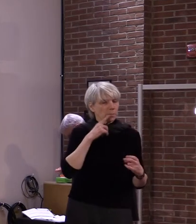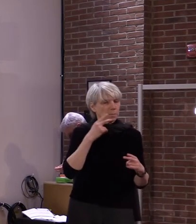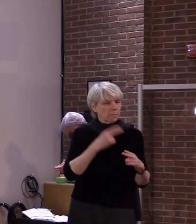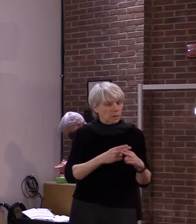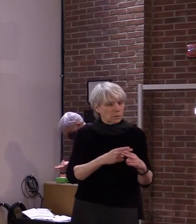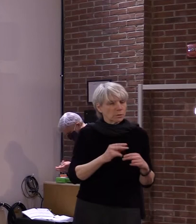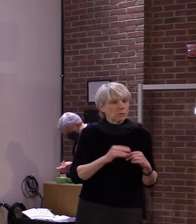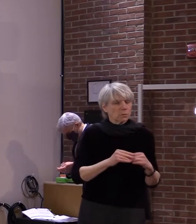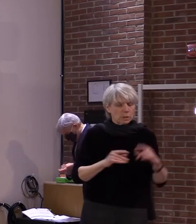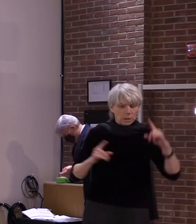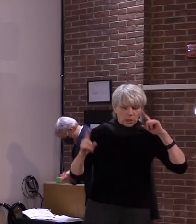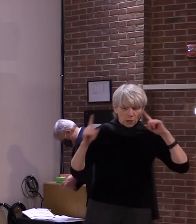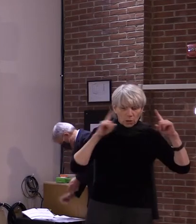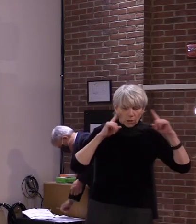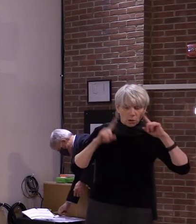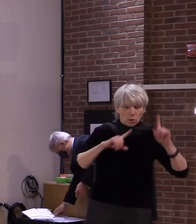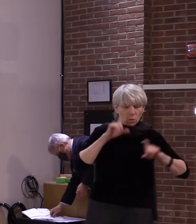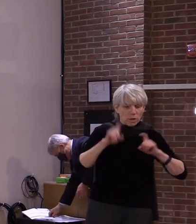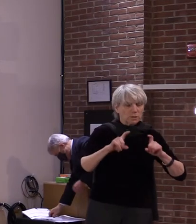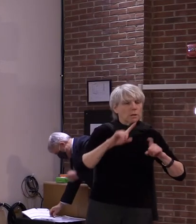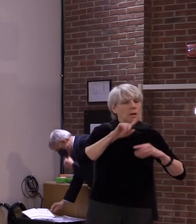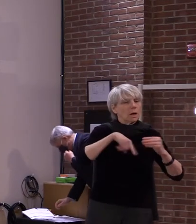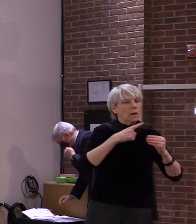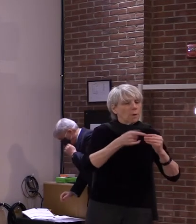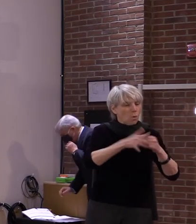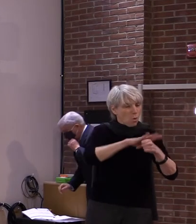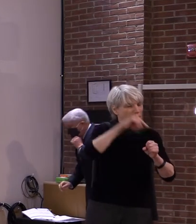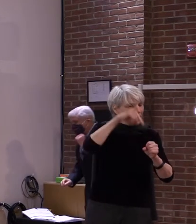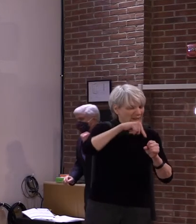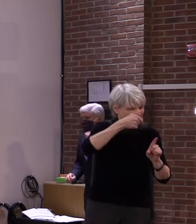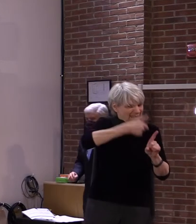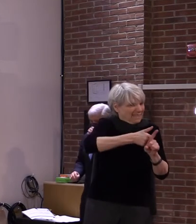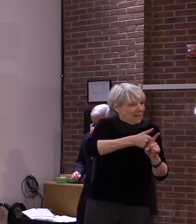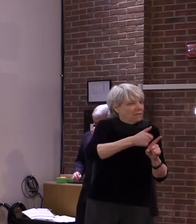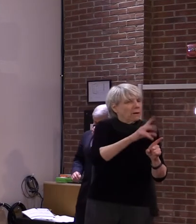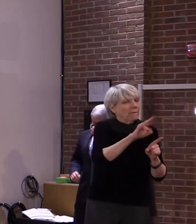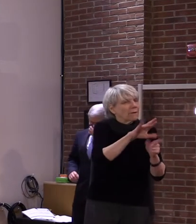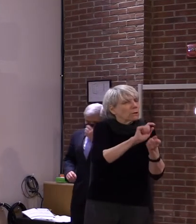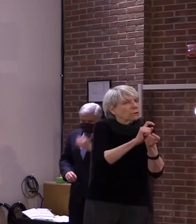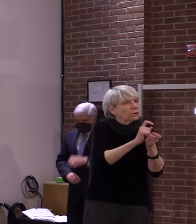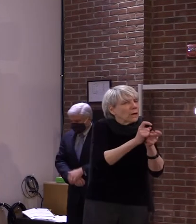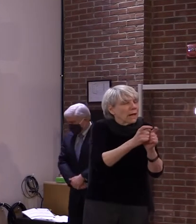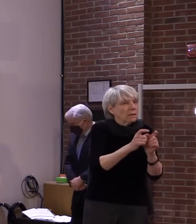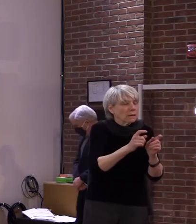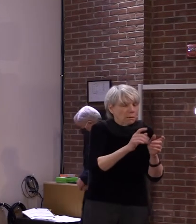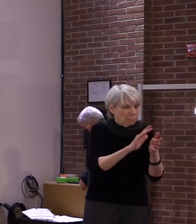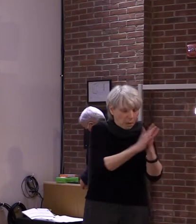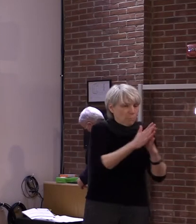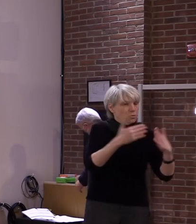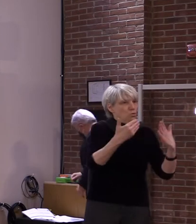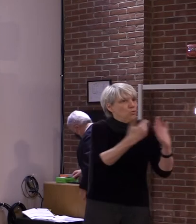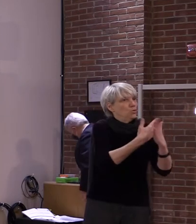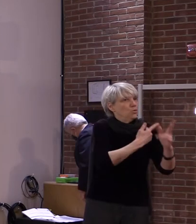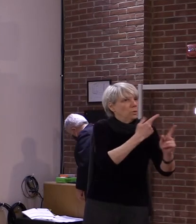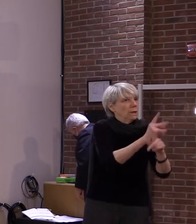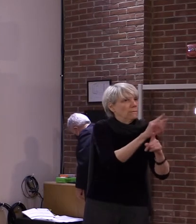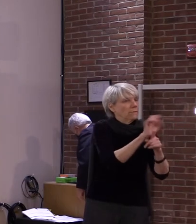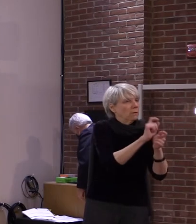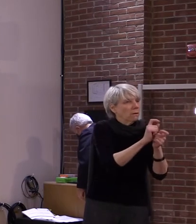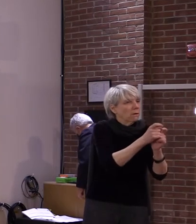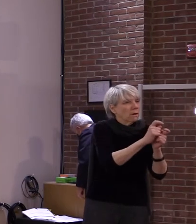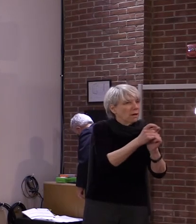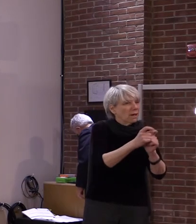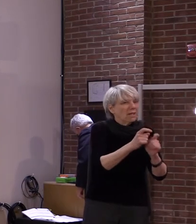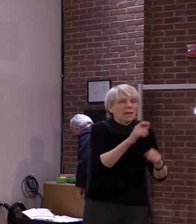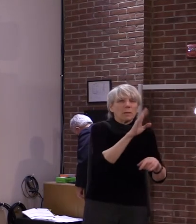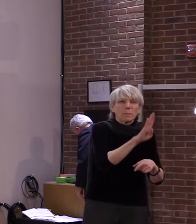questions that are coming out of the variant issue and and its connection with the vaccine program and what i i the i